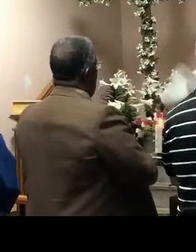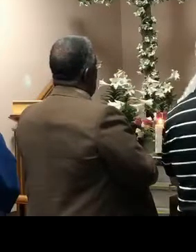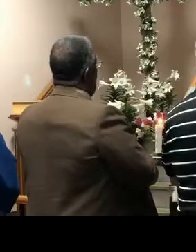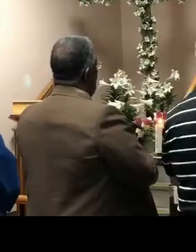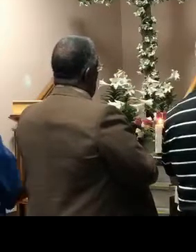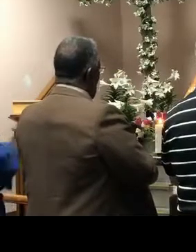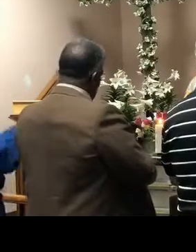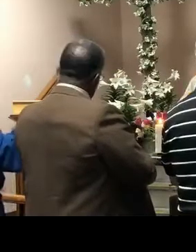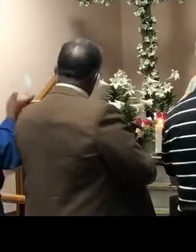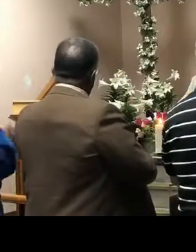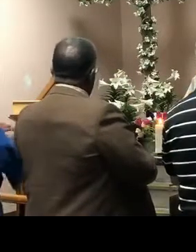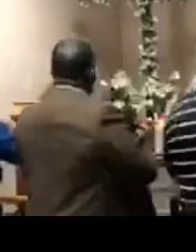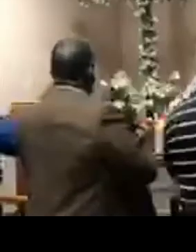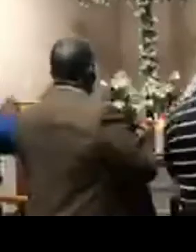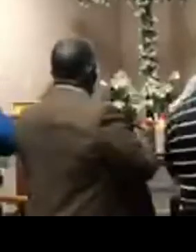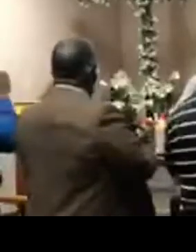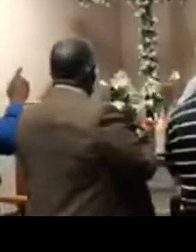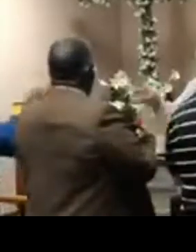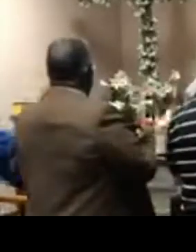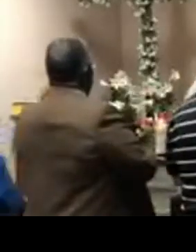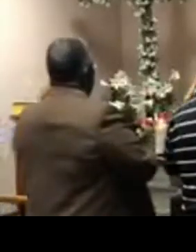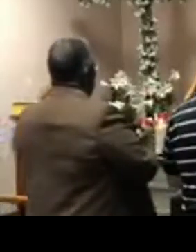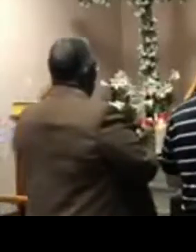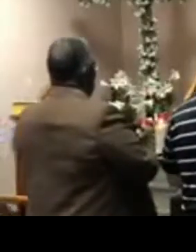Jesus is risen. He is risen indeed.